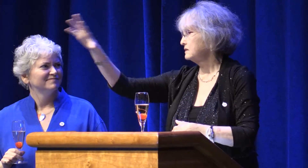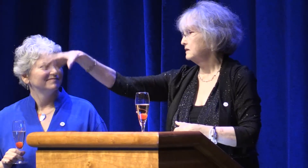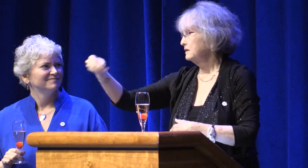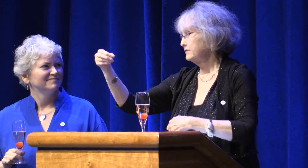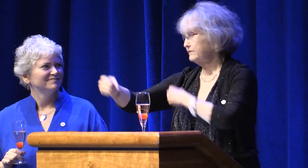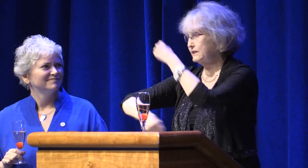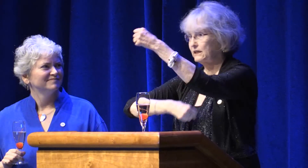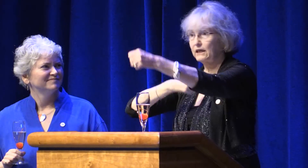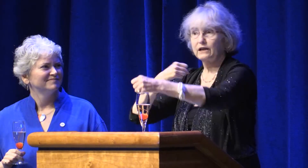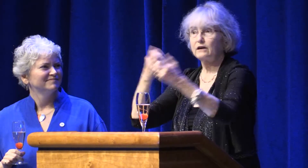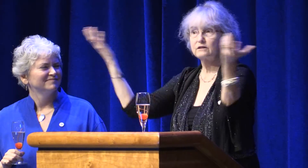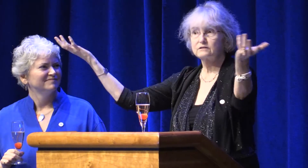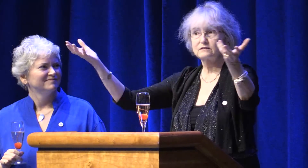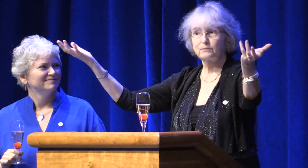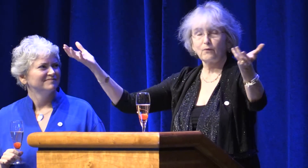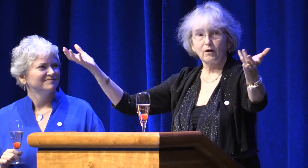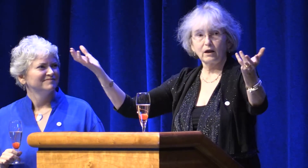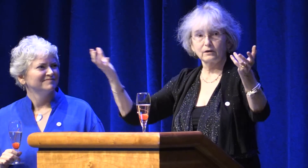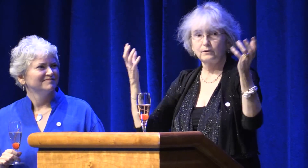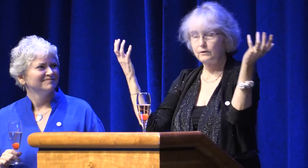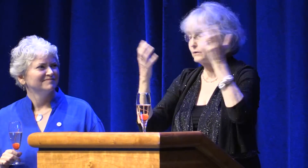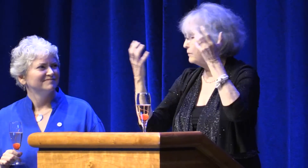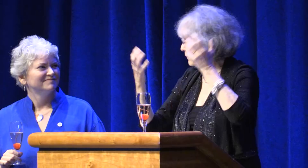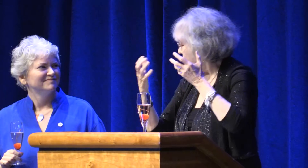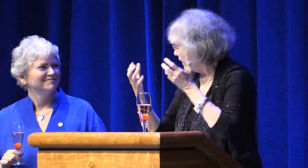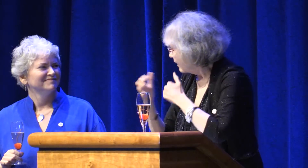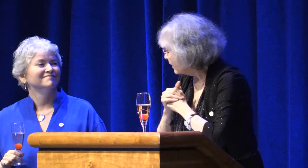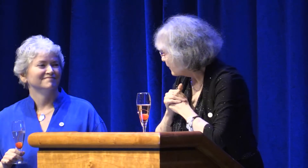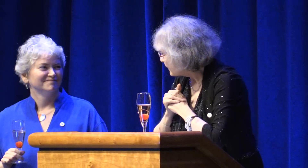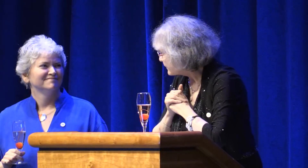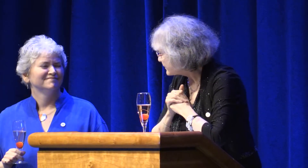And where will we be in the next 50 years? What can we imagine?